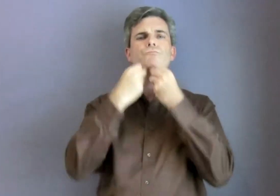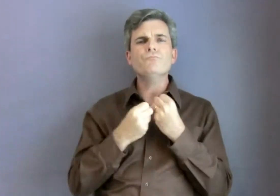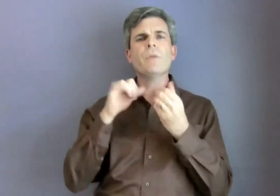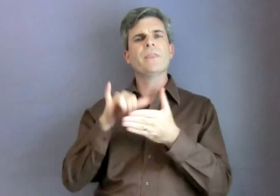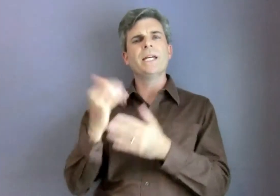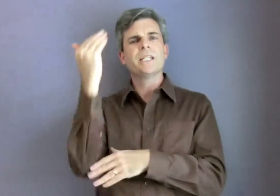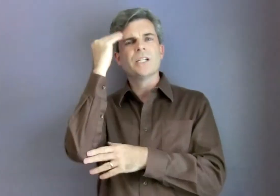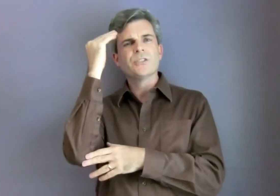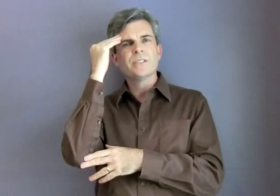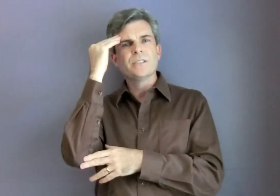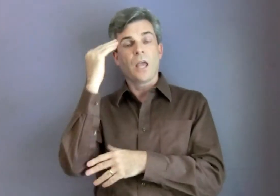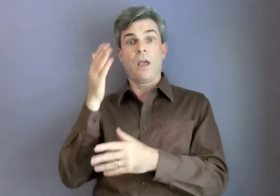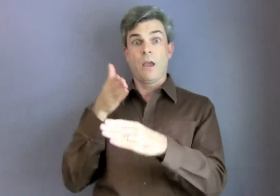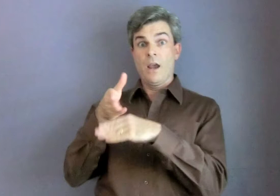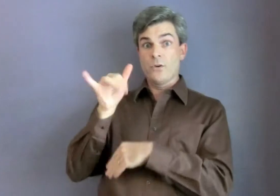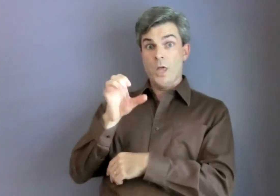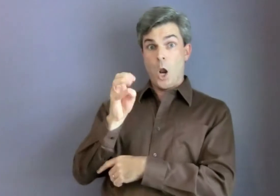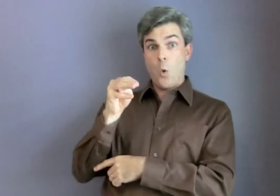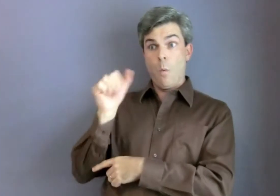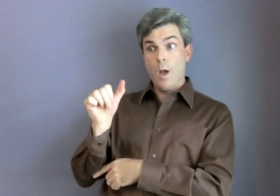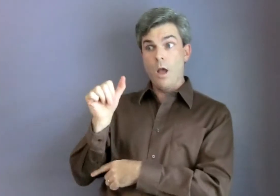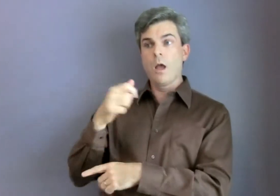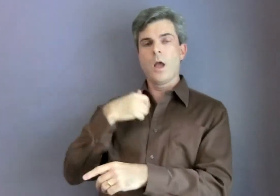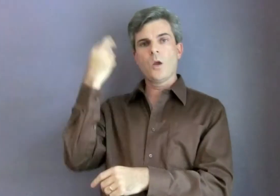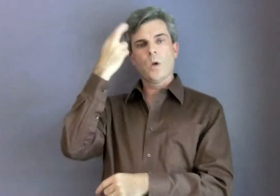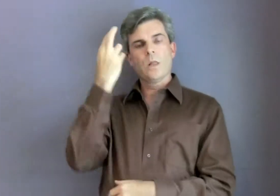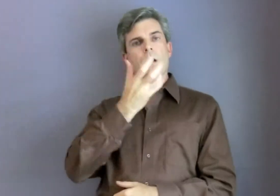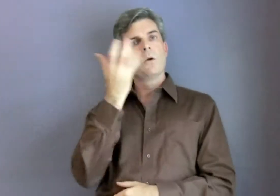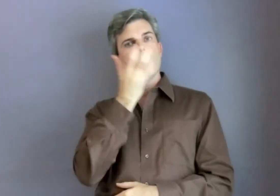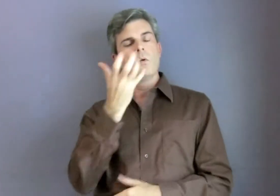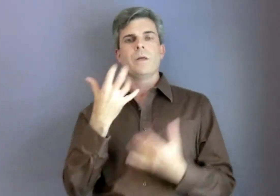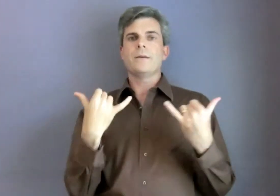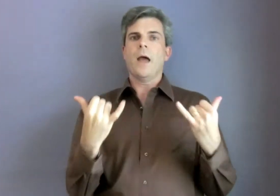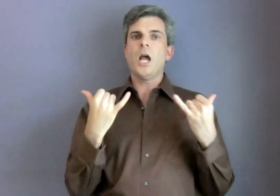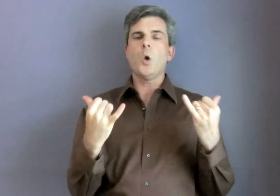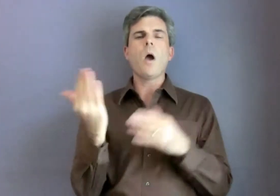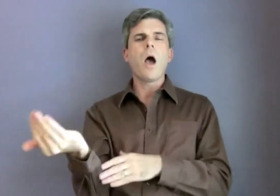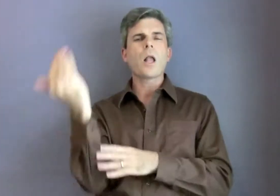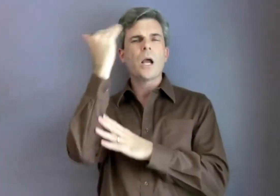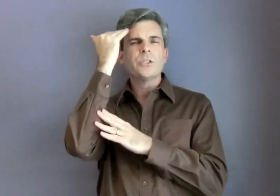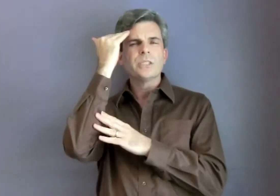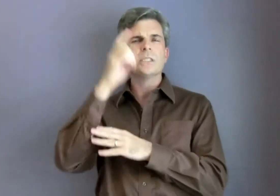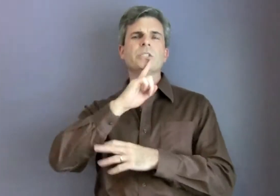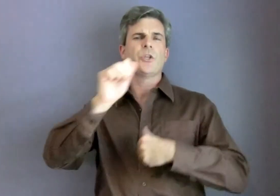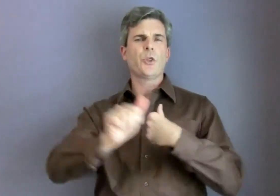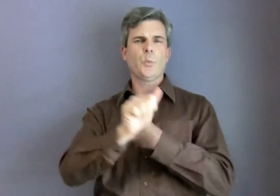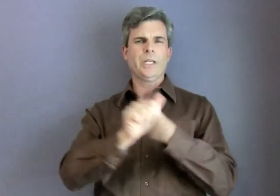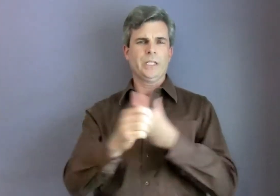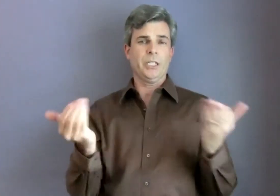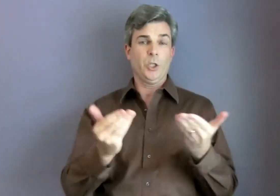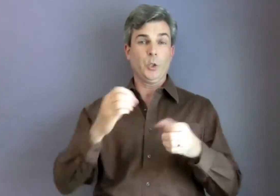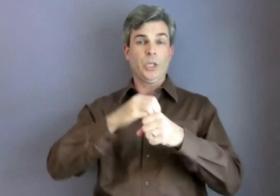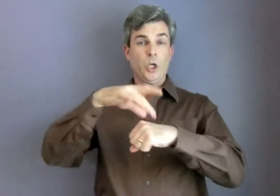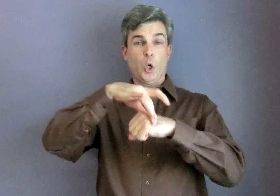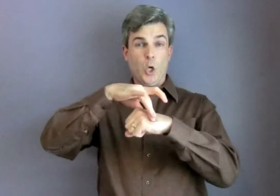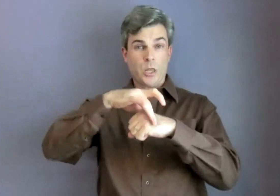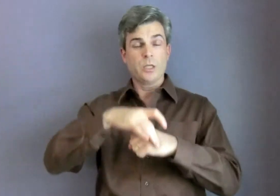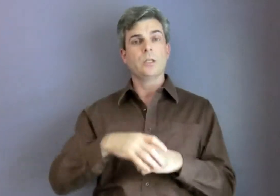ways it's never been under threat before. These are just some examples, and the reason I'm so honored to be here to talk today in India is